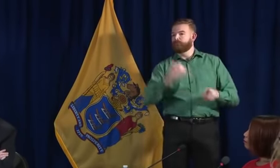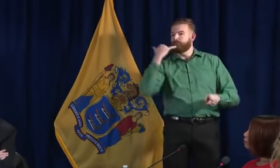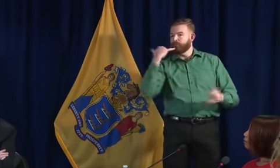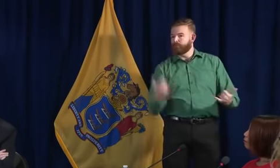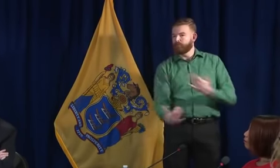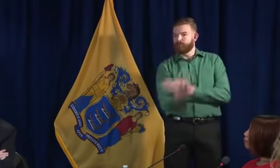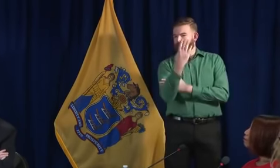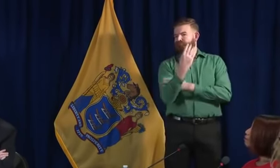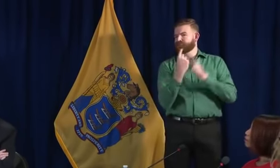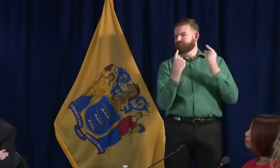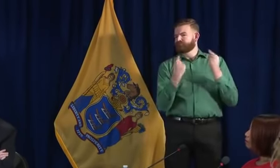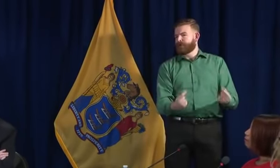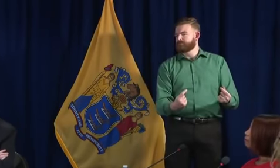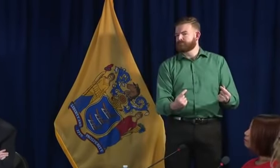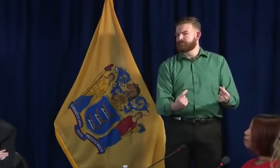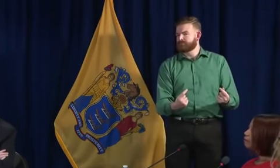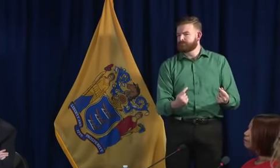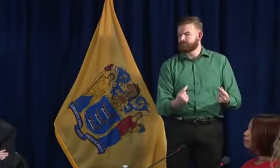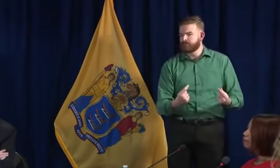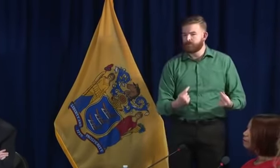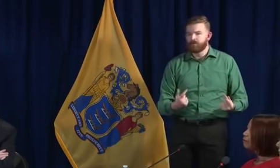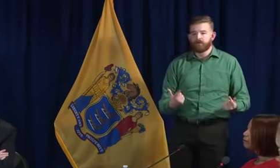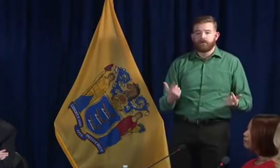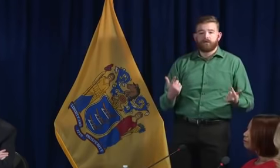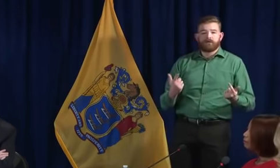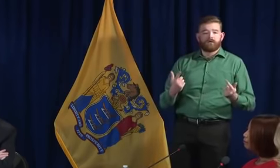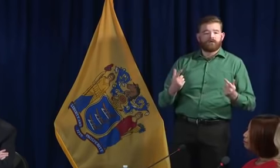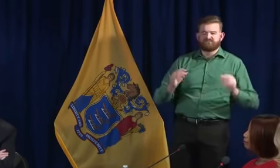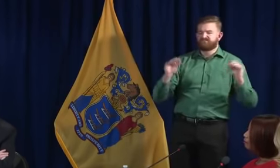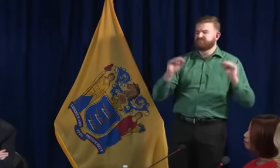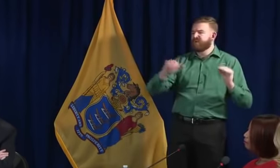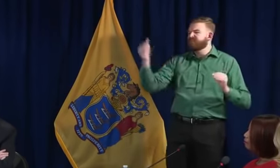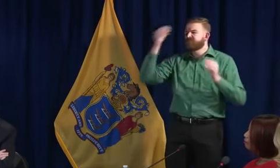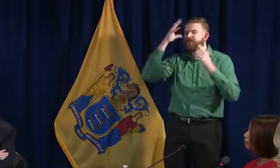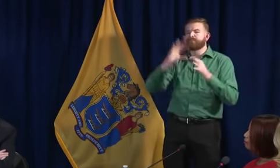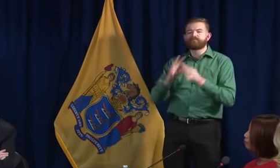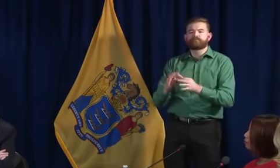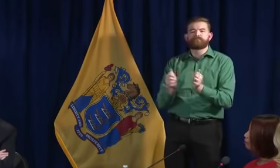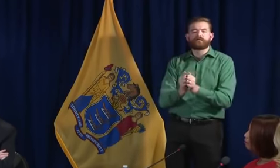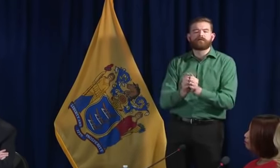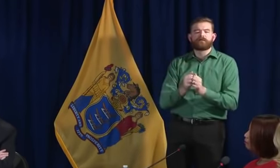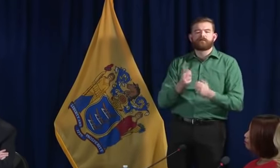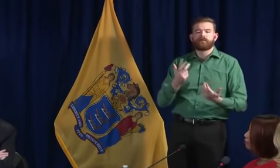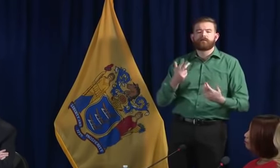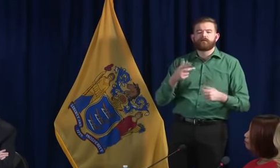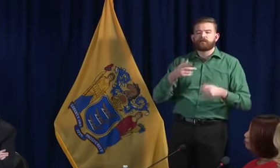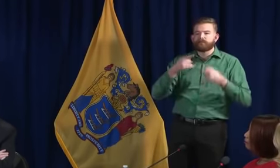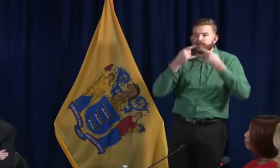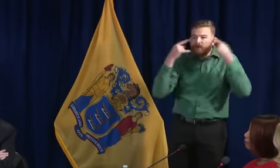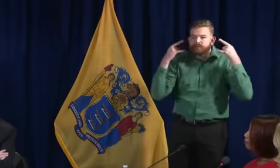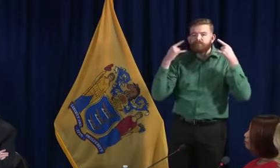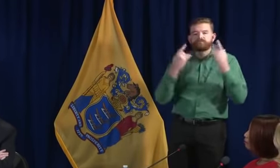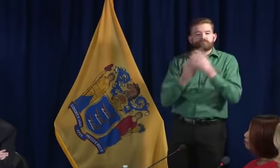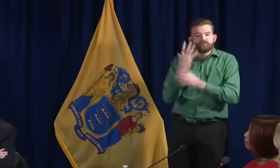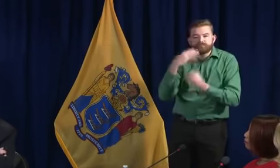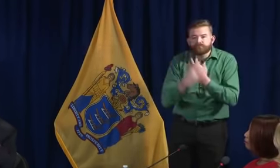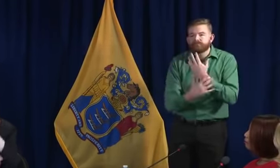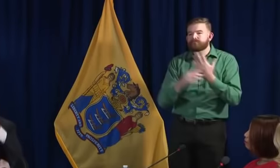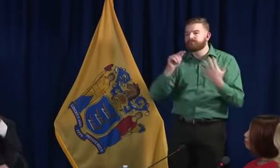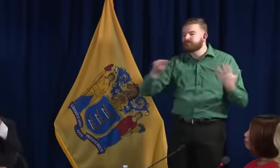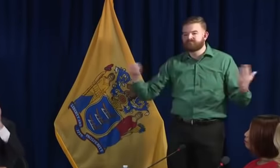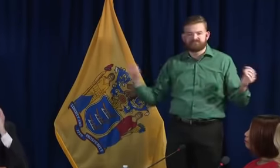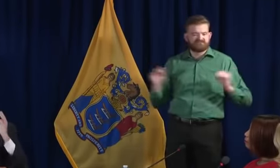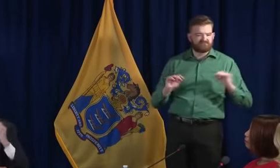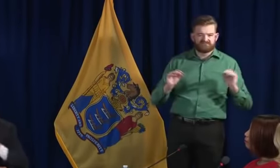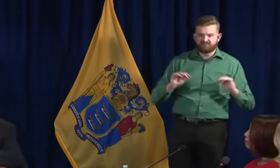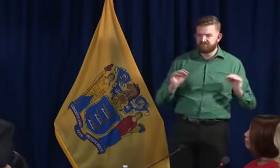PPE, personal protective equipment, but that's something which is still a significant ask that we have. But in addition